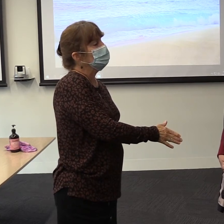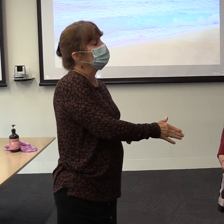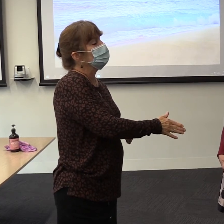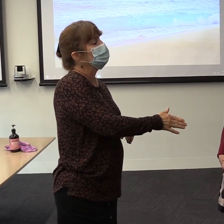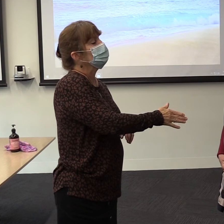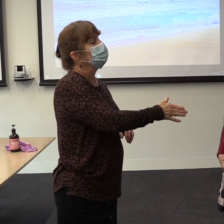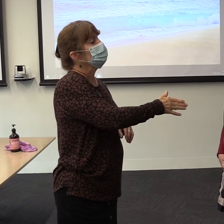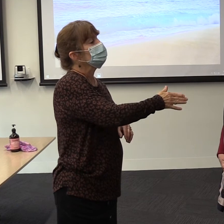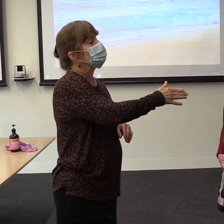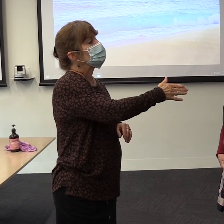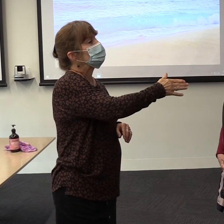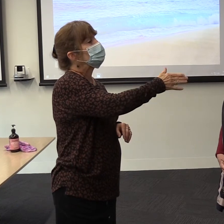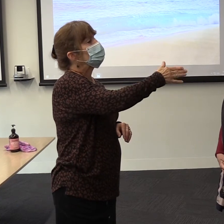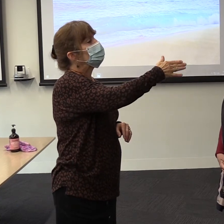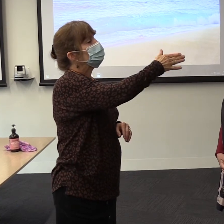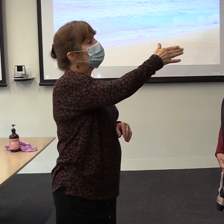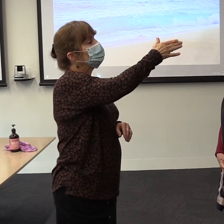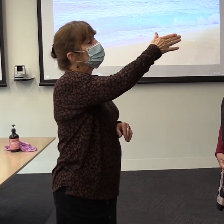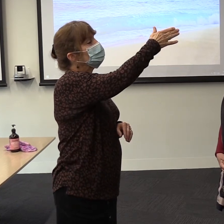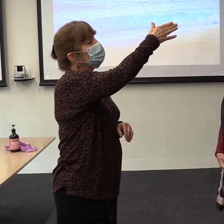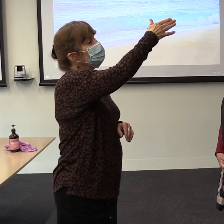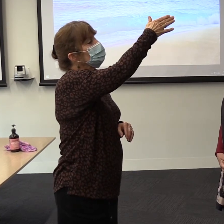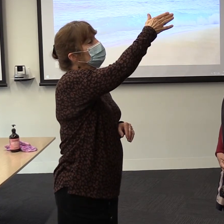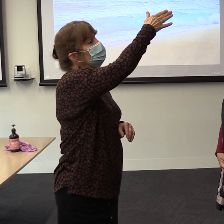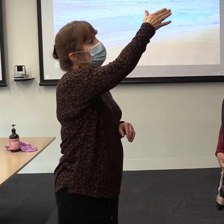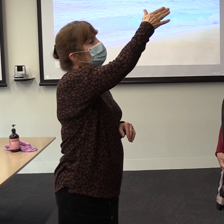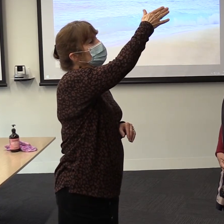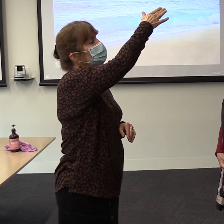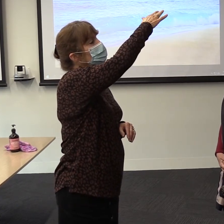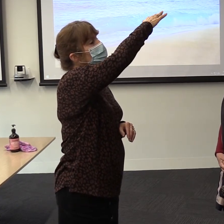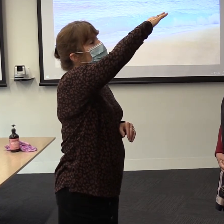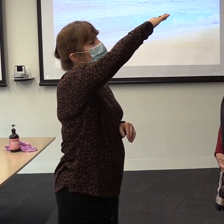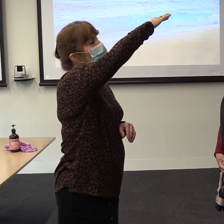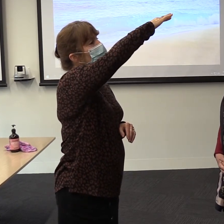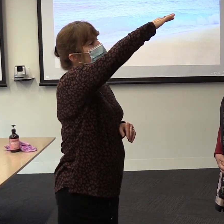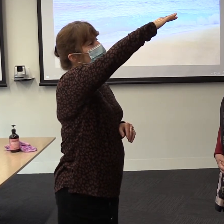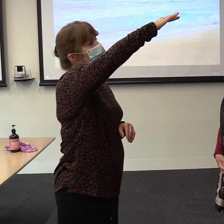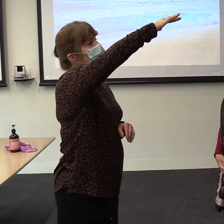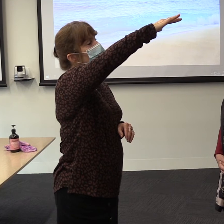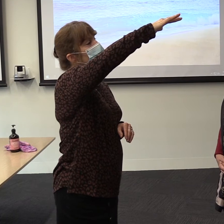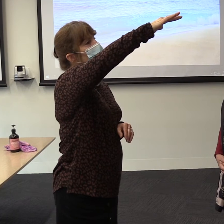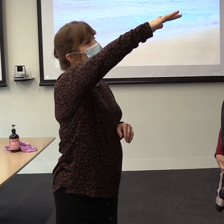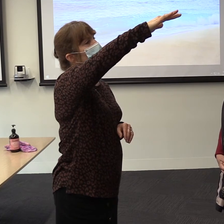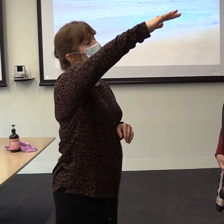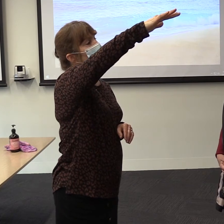4. In, 2, 3, 4, out, 2,